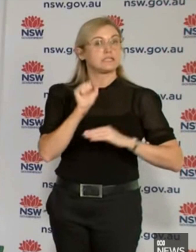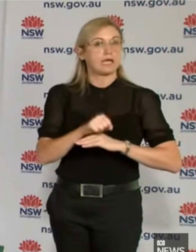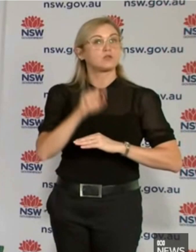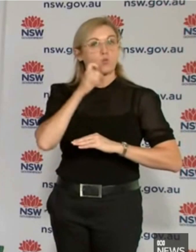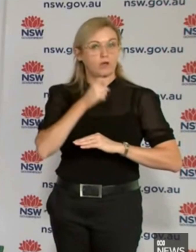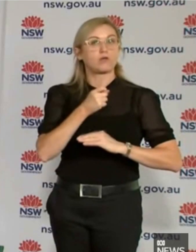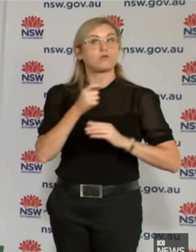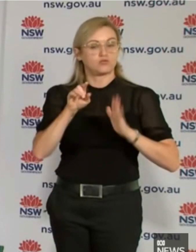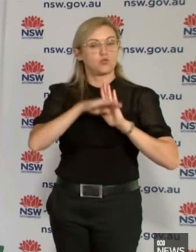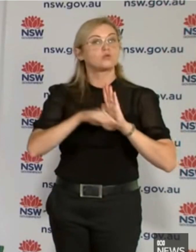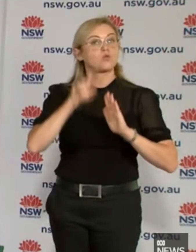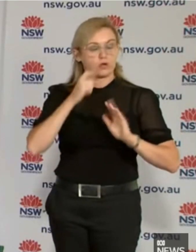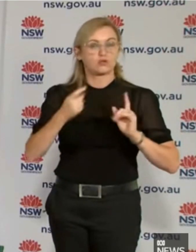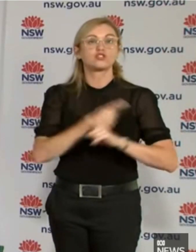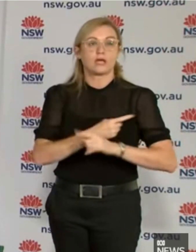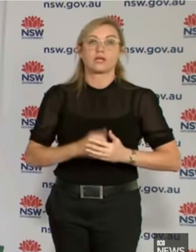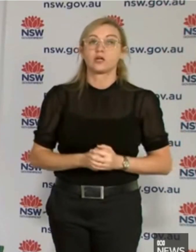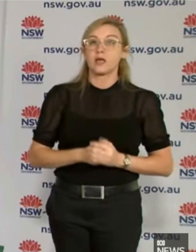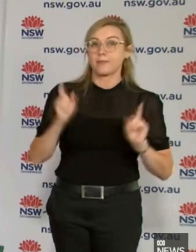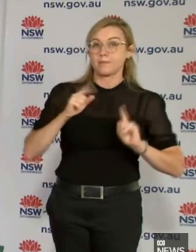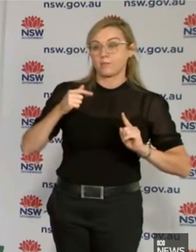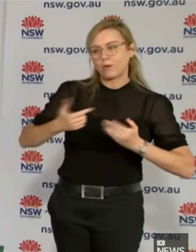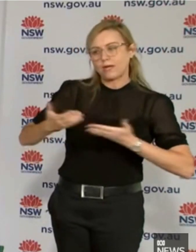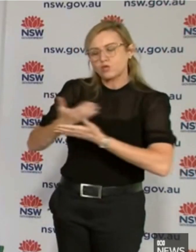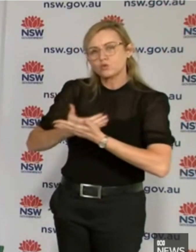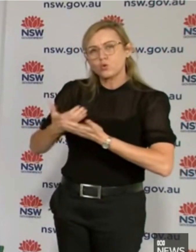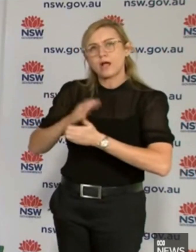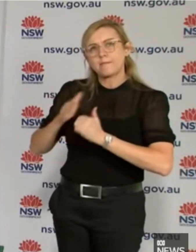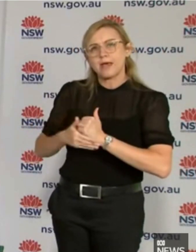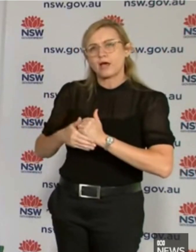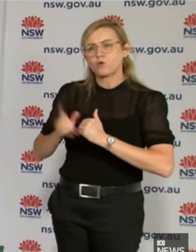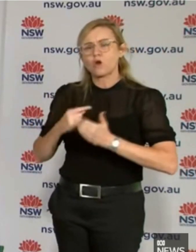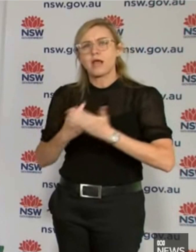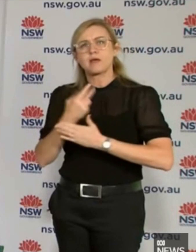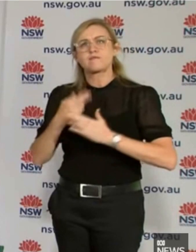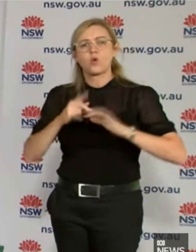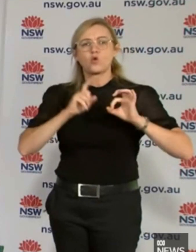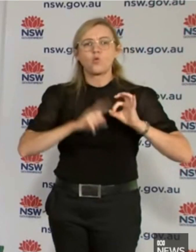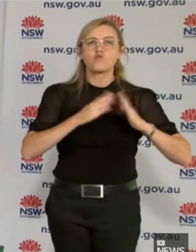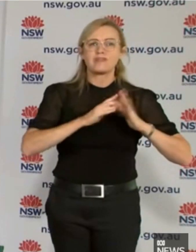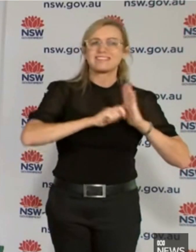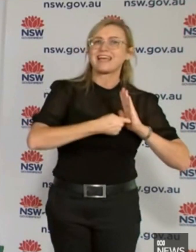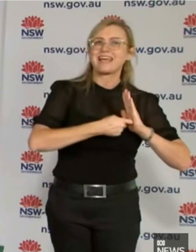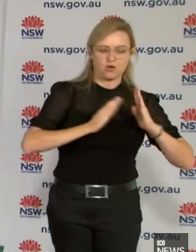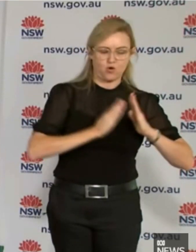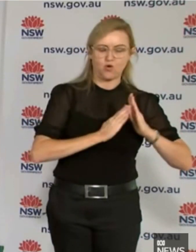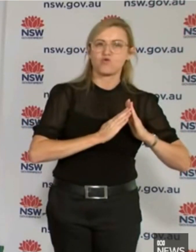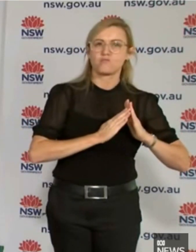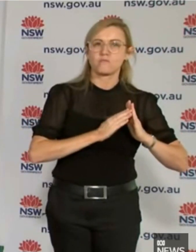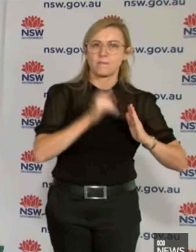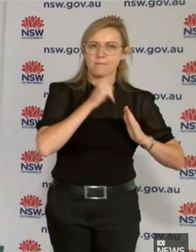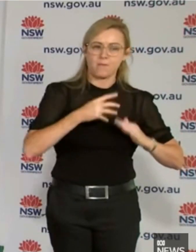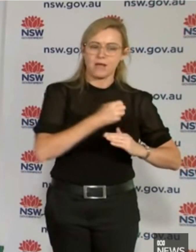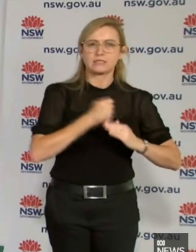there are discussions going on about how we deal with the quarantine arrangements. The quarantine arrangements at the moment